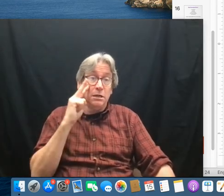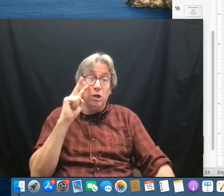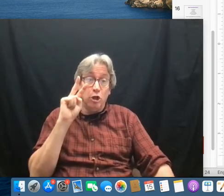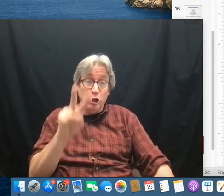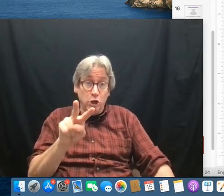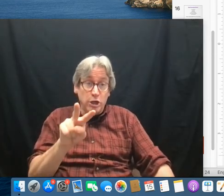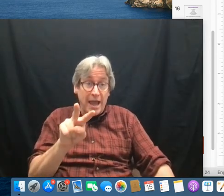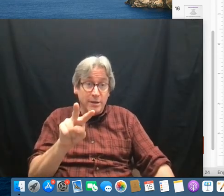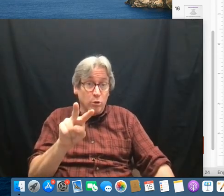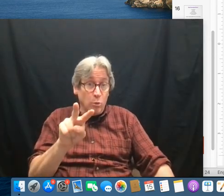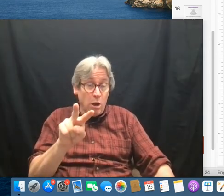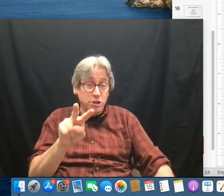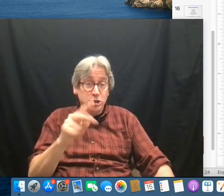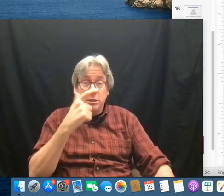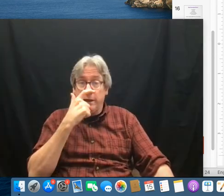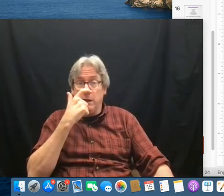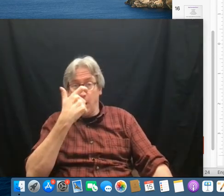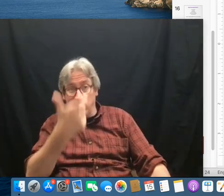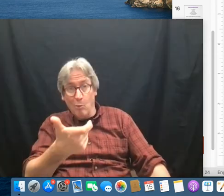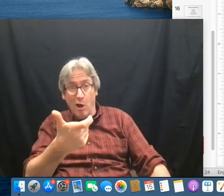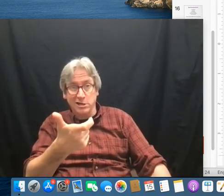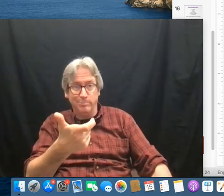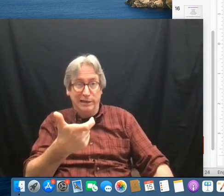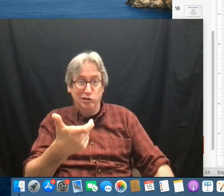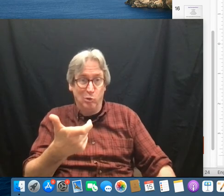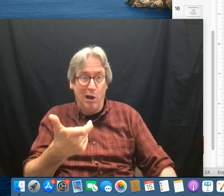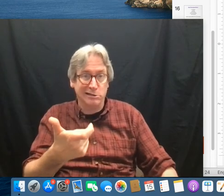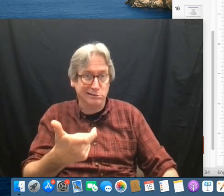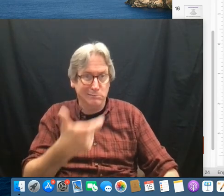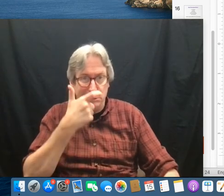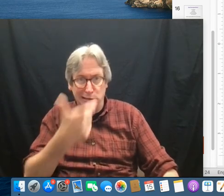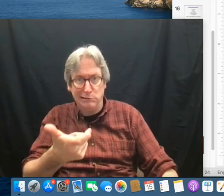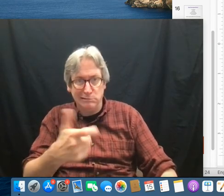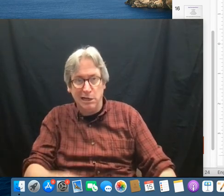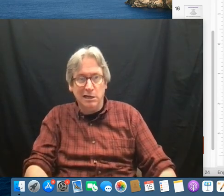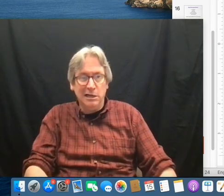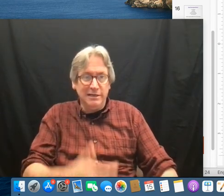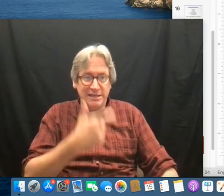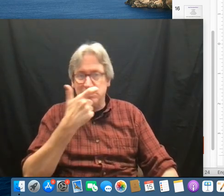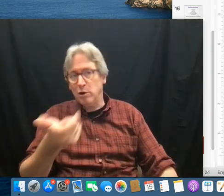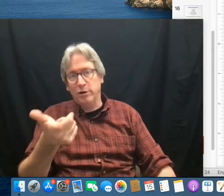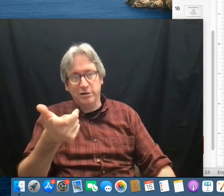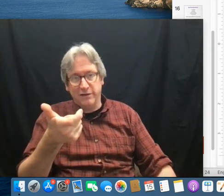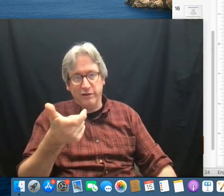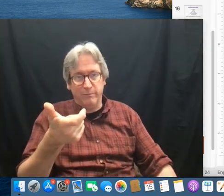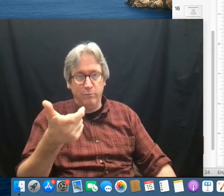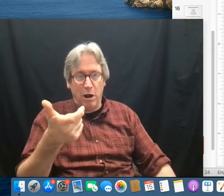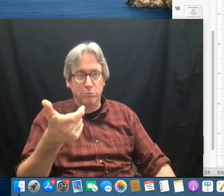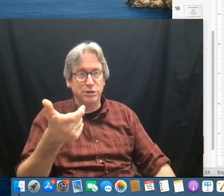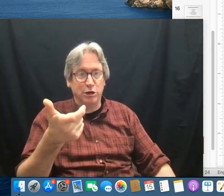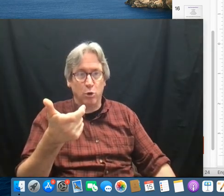all the names. My uncle hates that. Anyway, so watch. It looks like you're holding a remote.